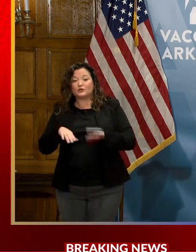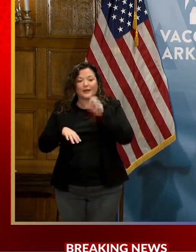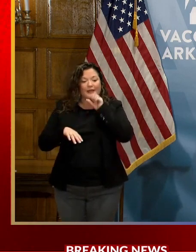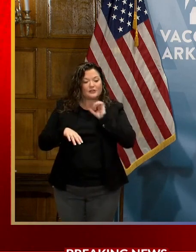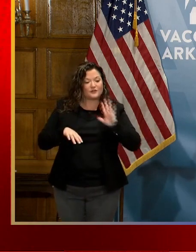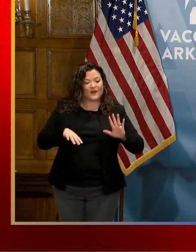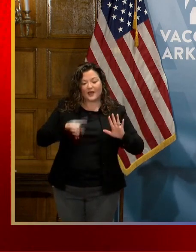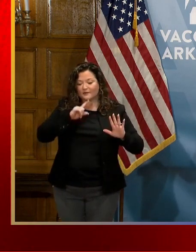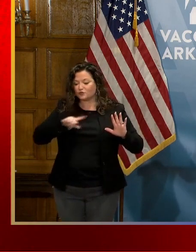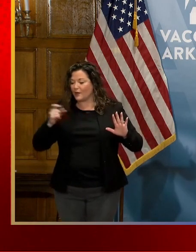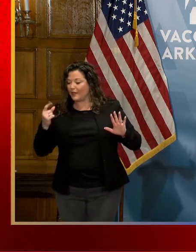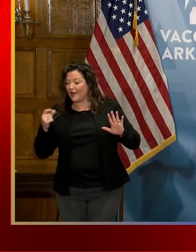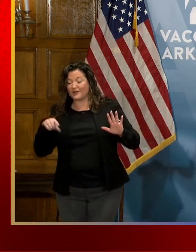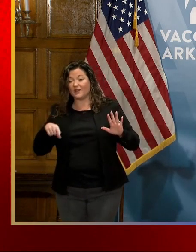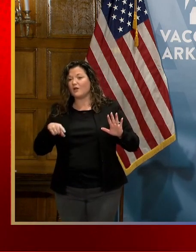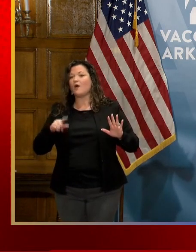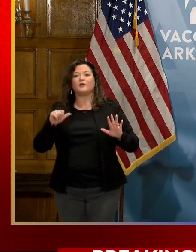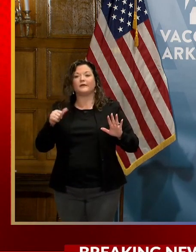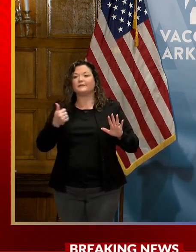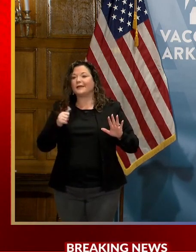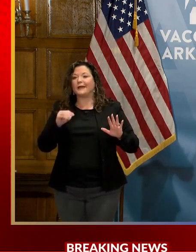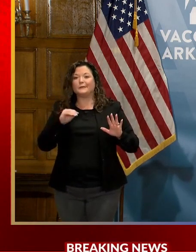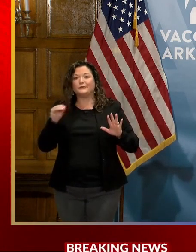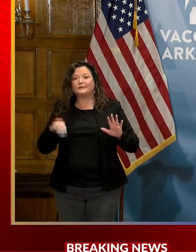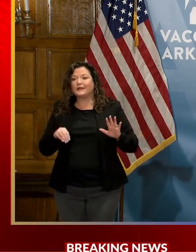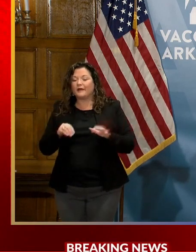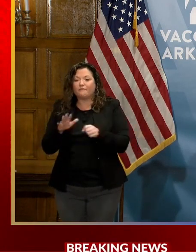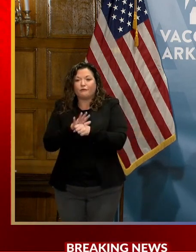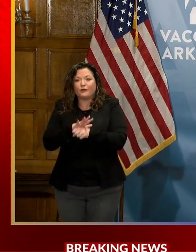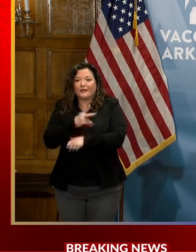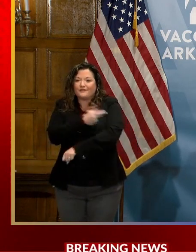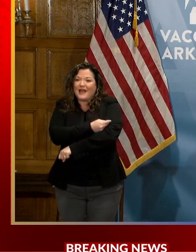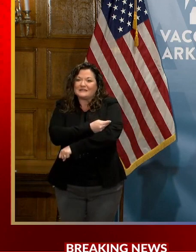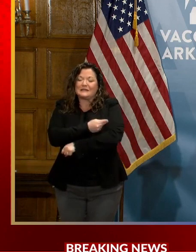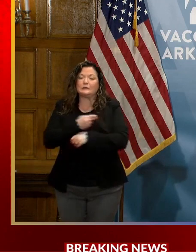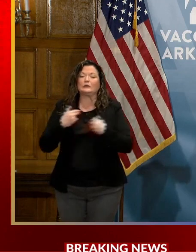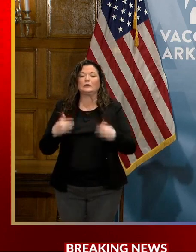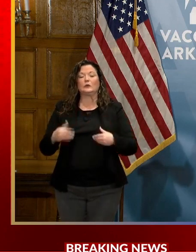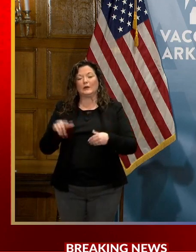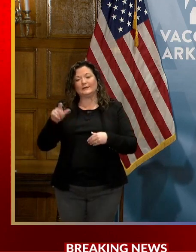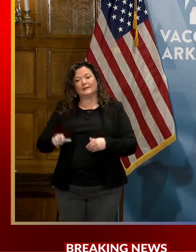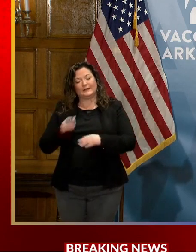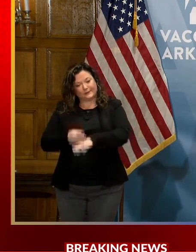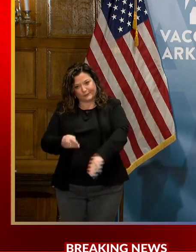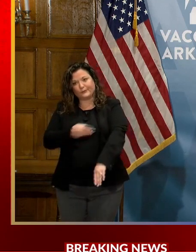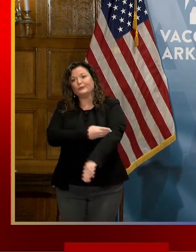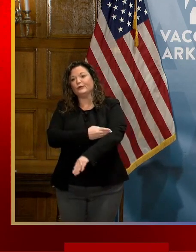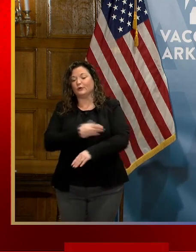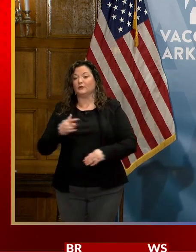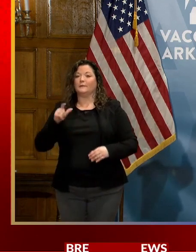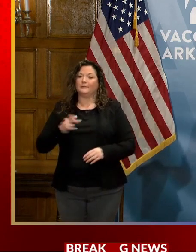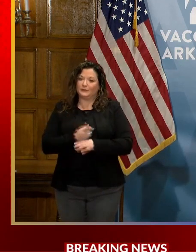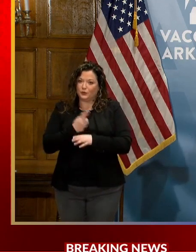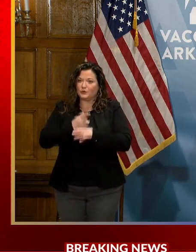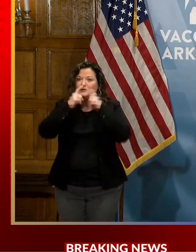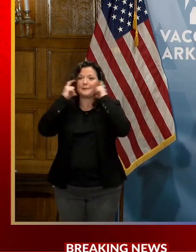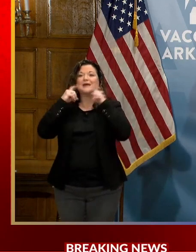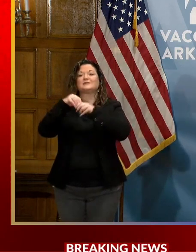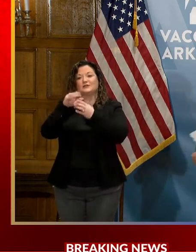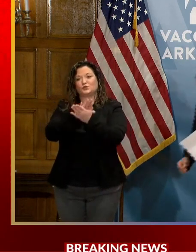11 are fully vaccinated. So we have a long way to go. And again, use of masks in school. Thank you very much,